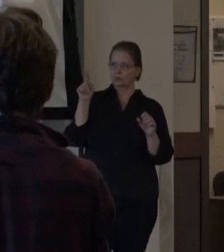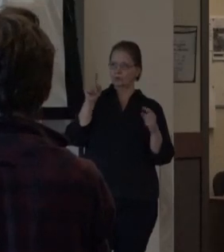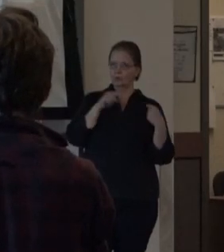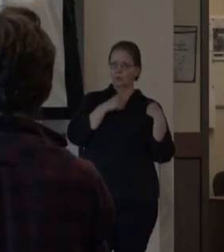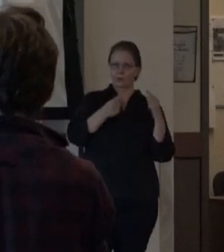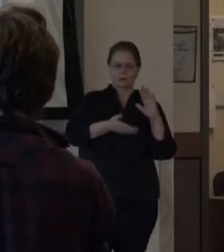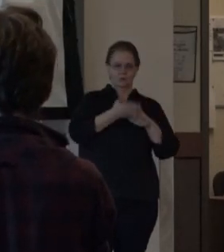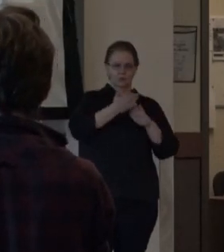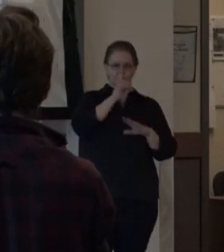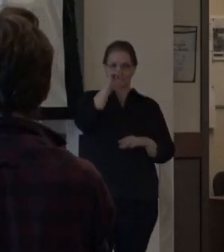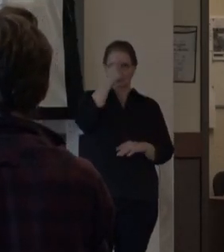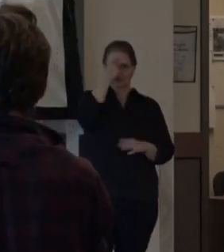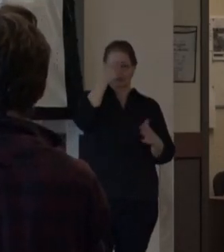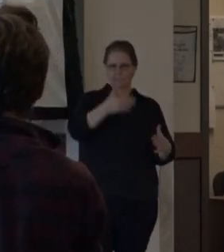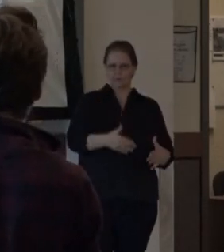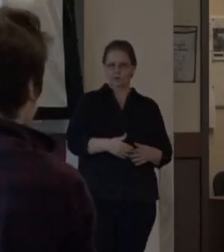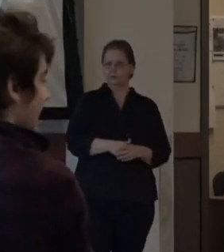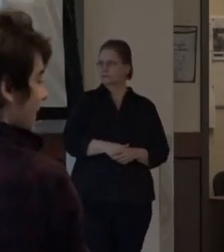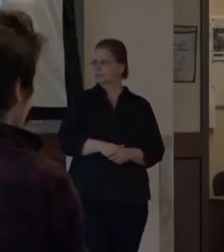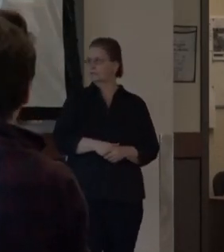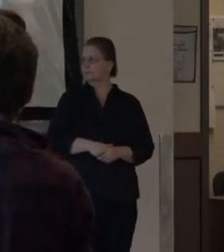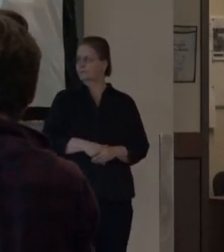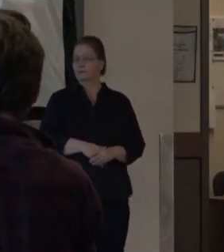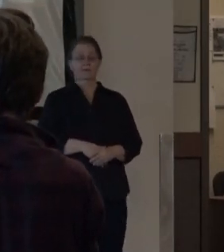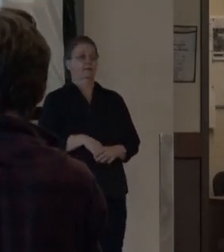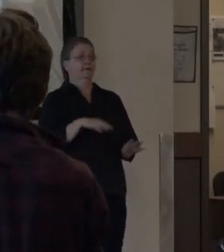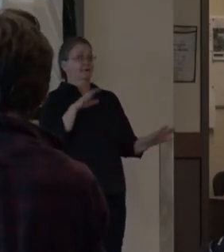you ever would run for governor?